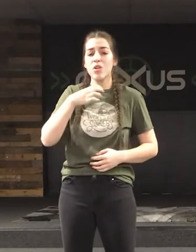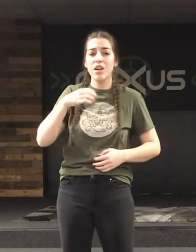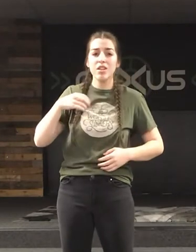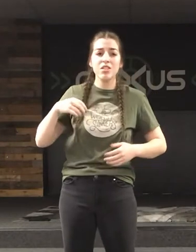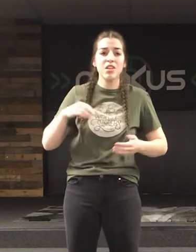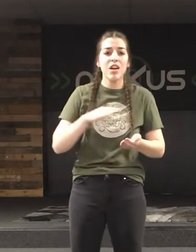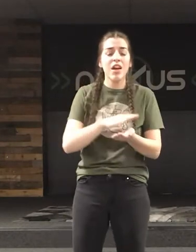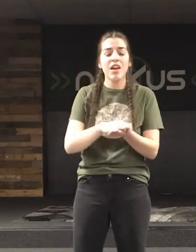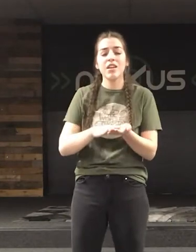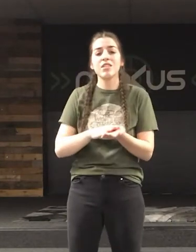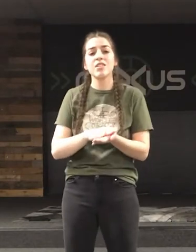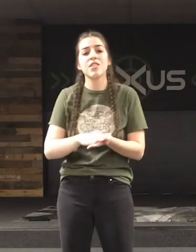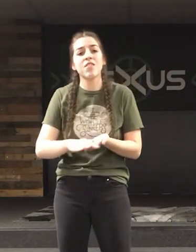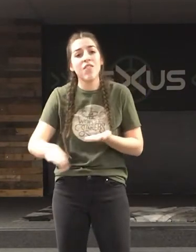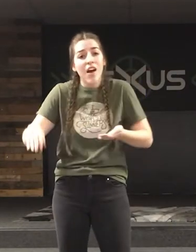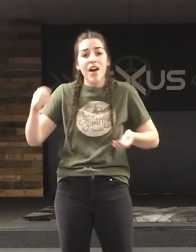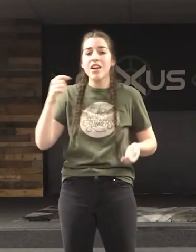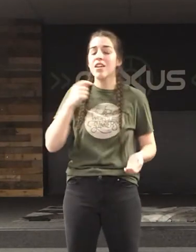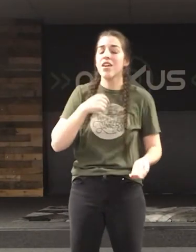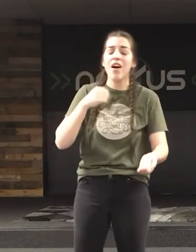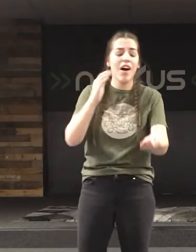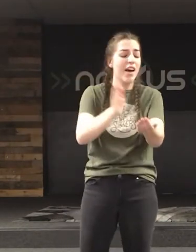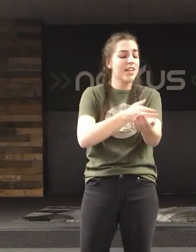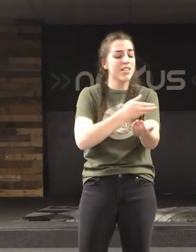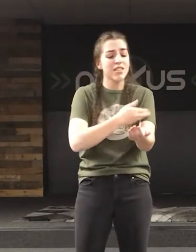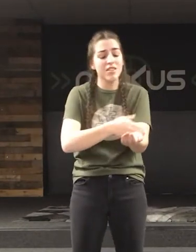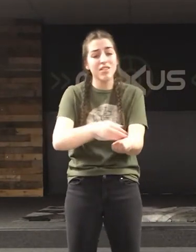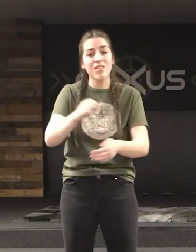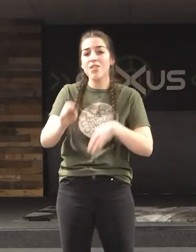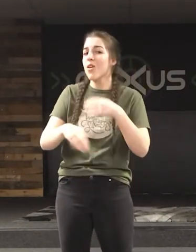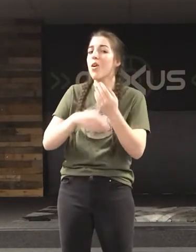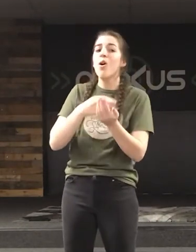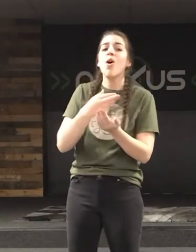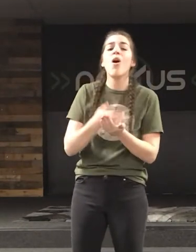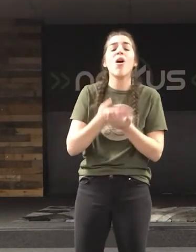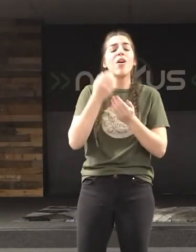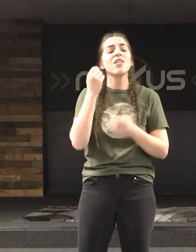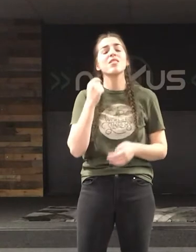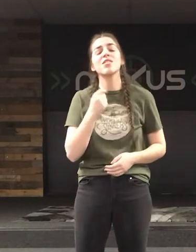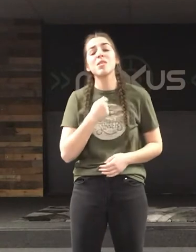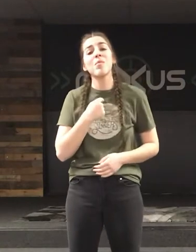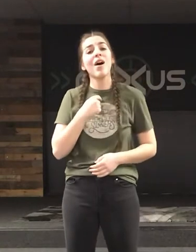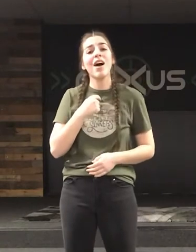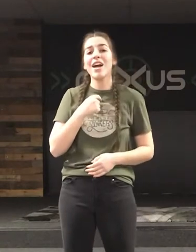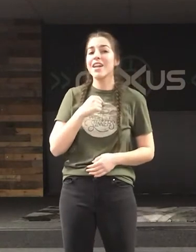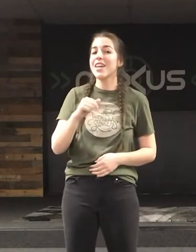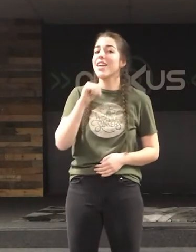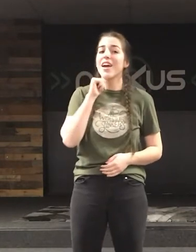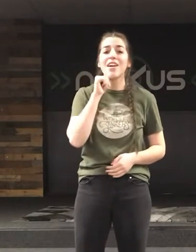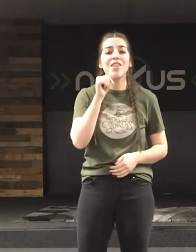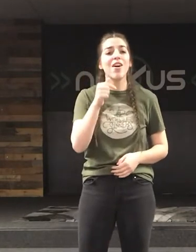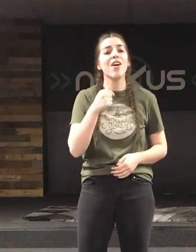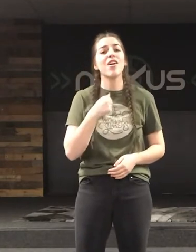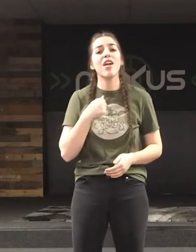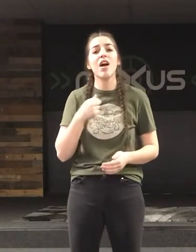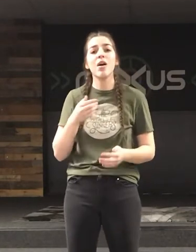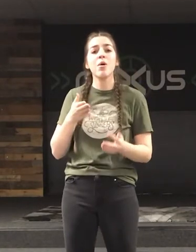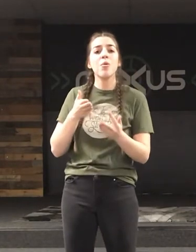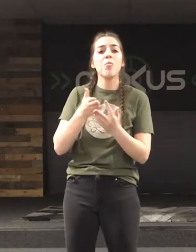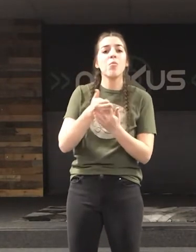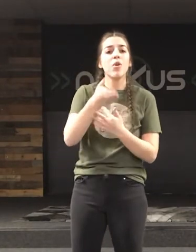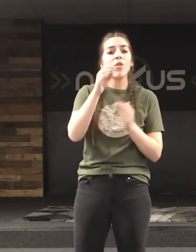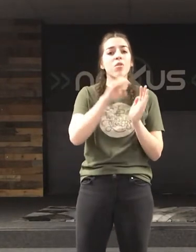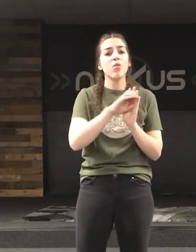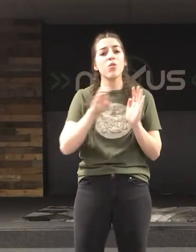how strange and divine, I can sing, all is mine, yet not